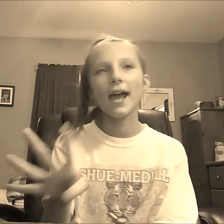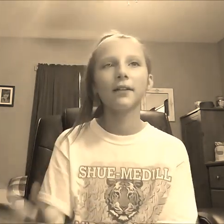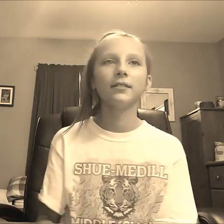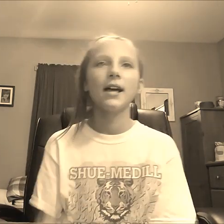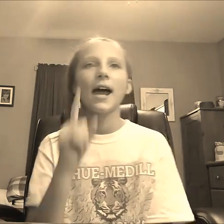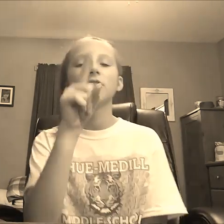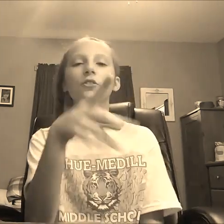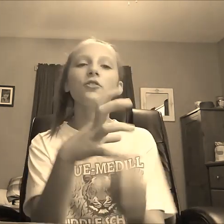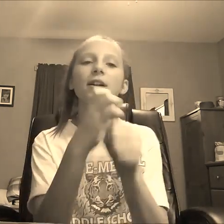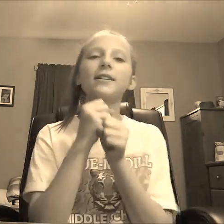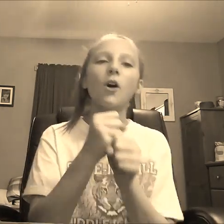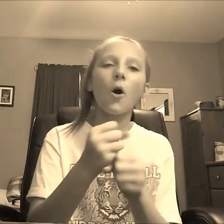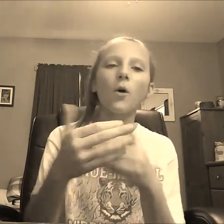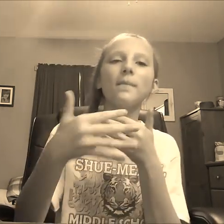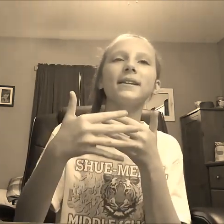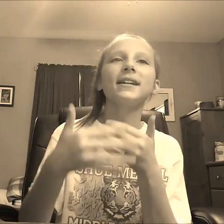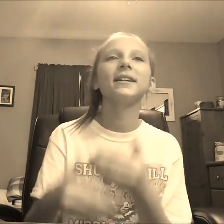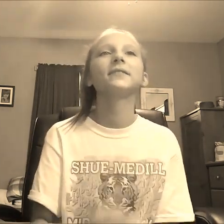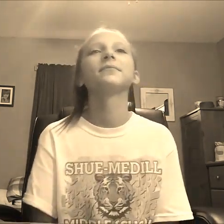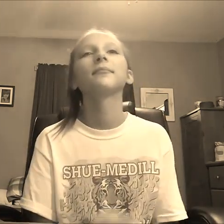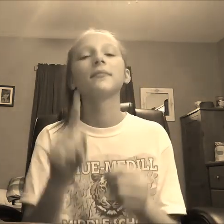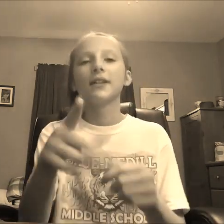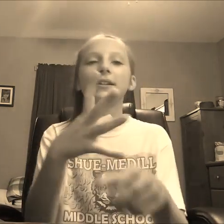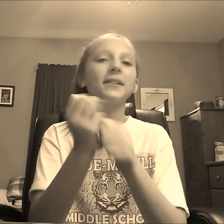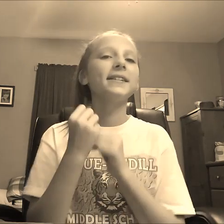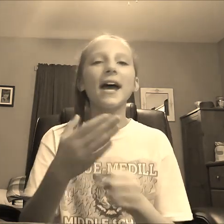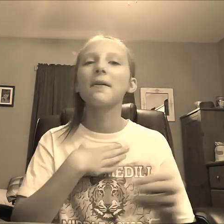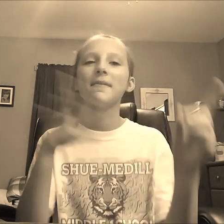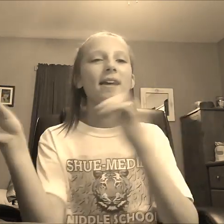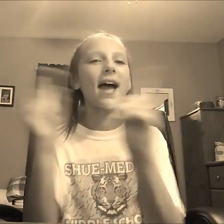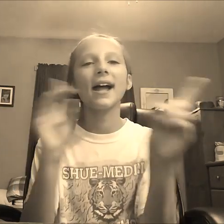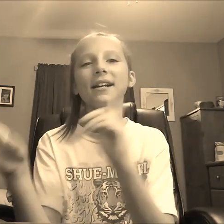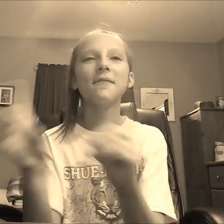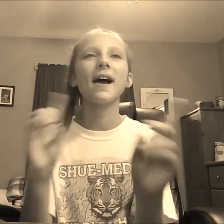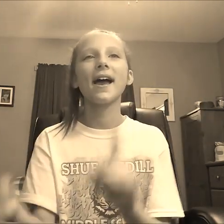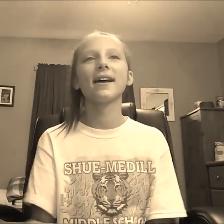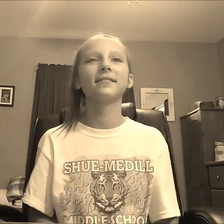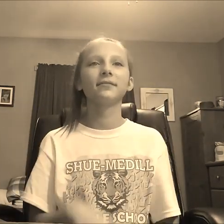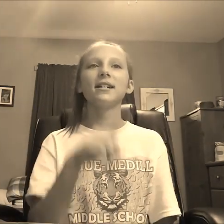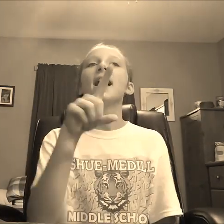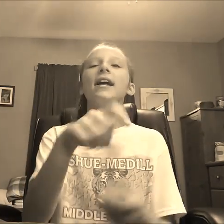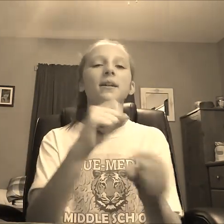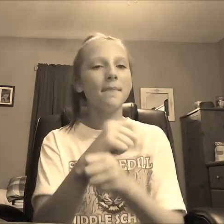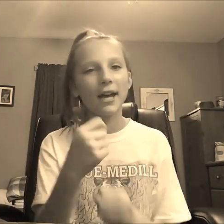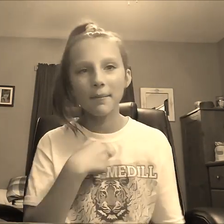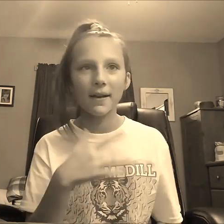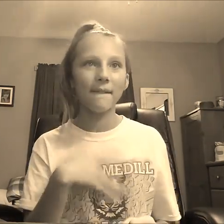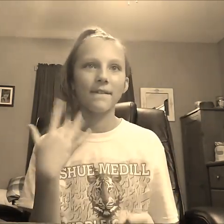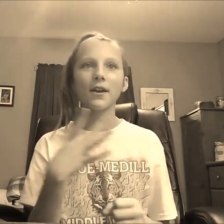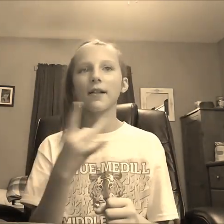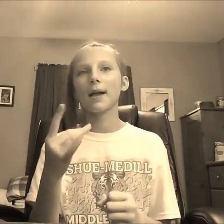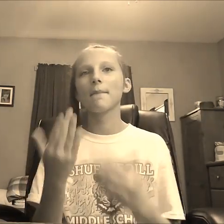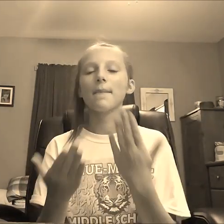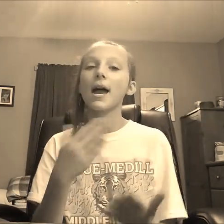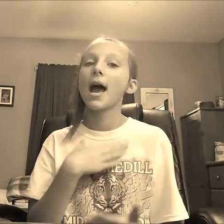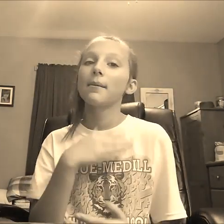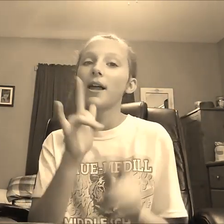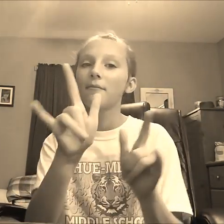care as long as you just hold me near You can take me anywhere You're making me feel like I'm loved